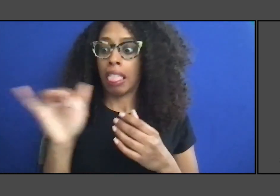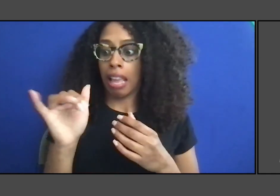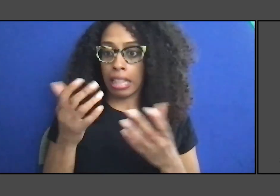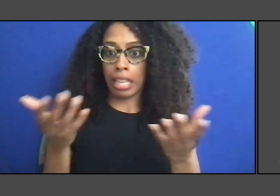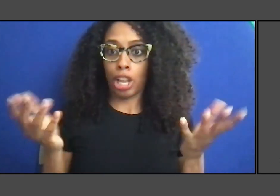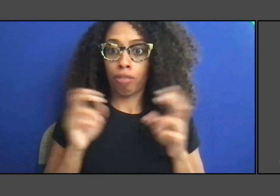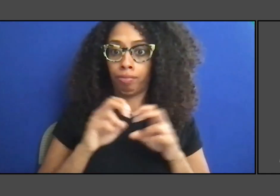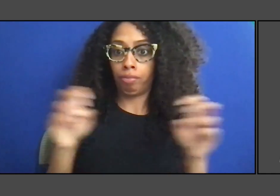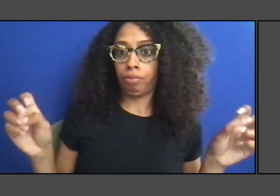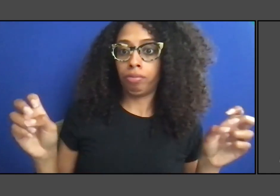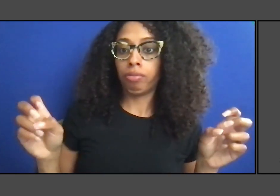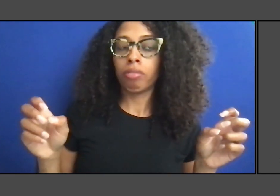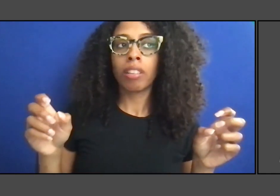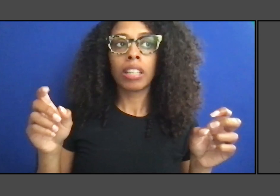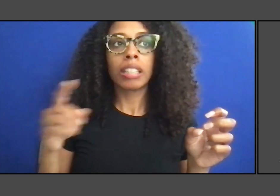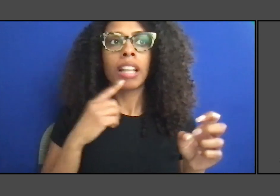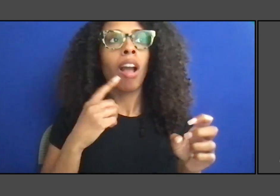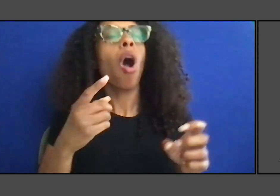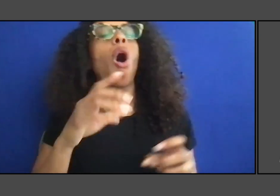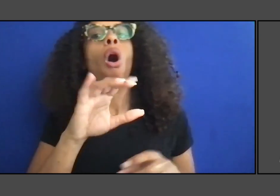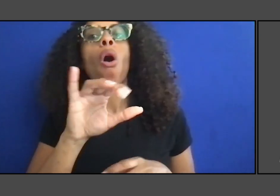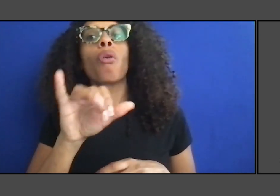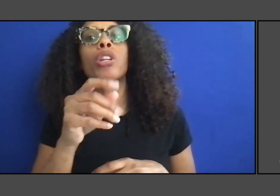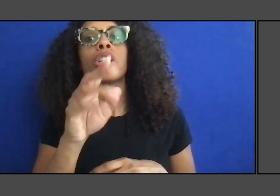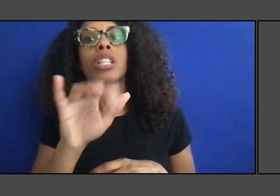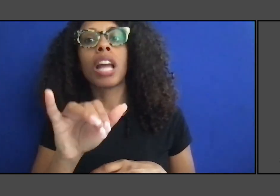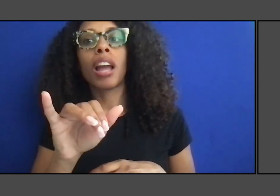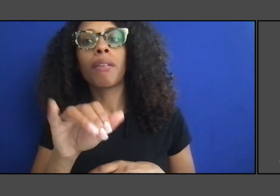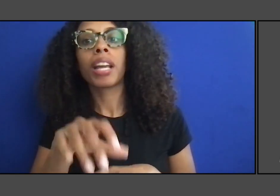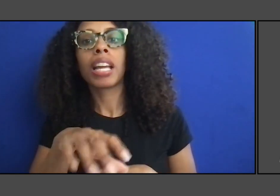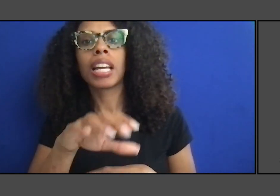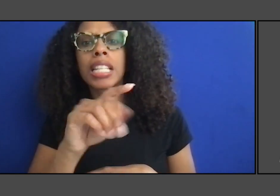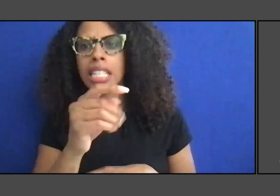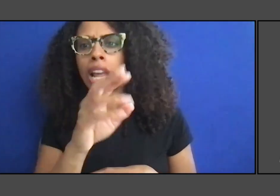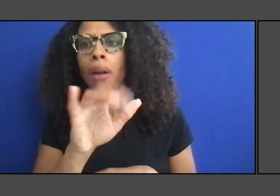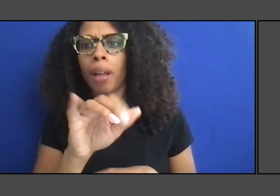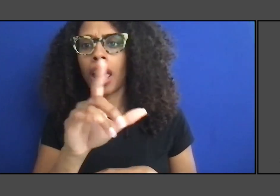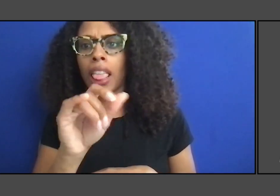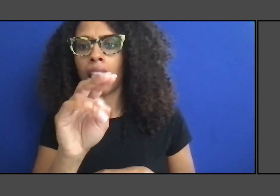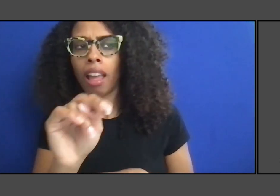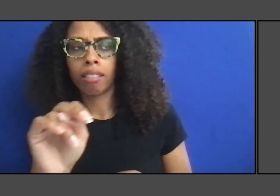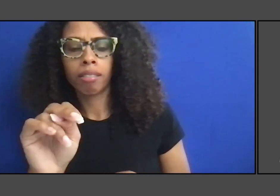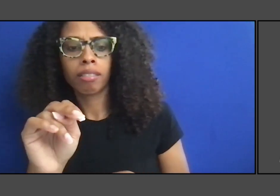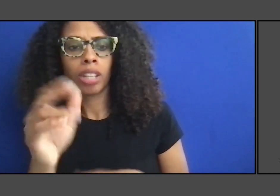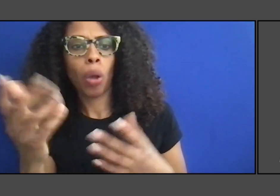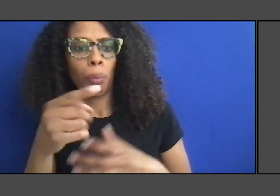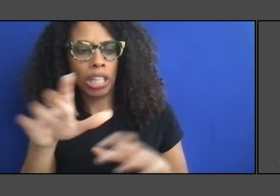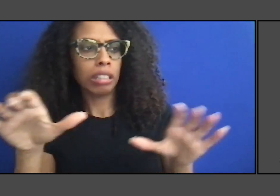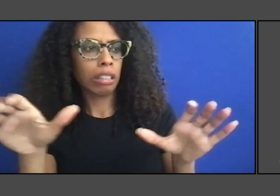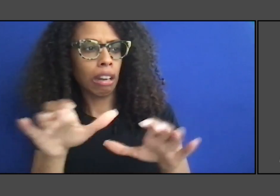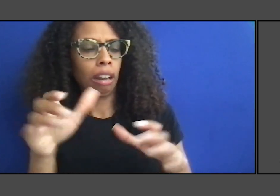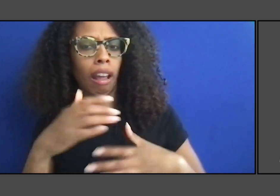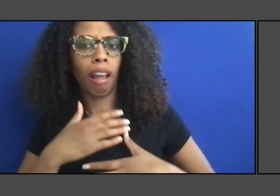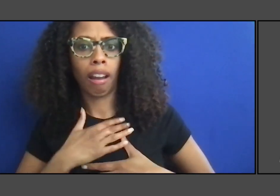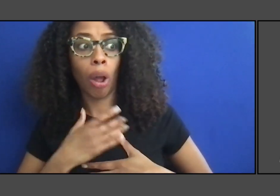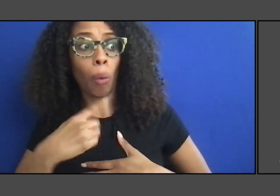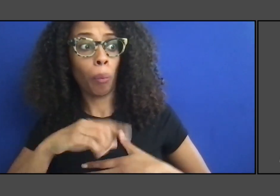them. Mm. You guys are too kind. Beautiful. Mm-mm. You're just No, telling the truth. Beautiful. just tell us that is the facts.